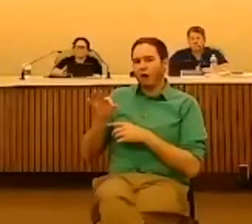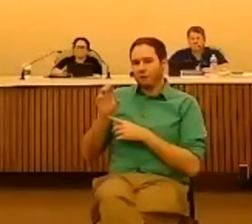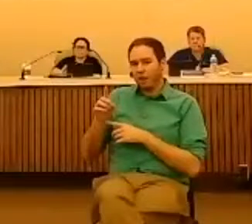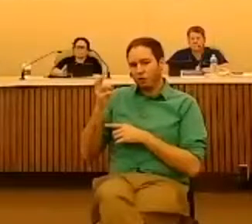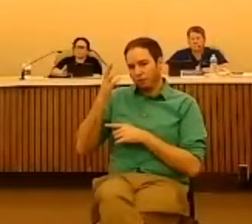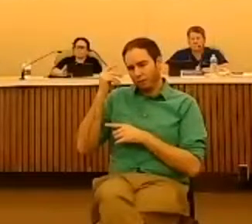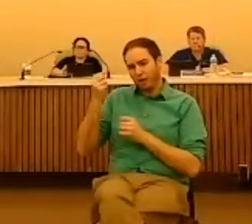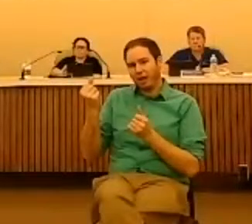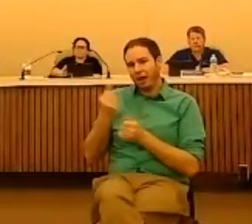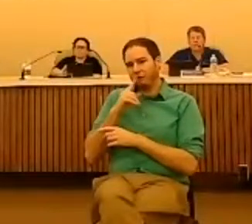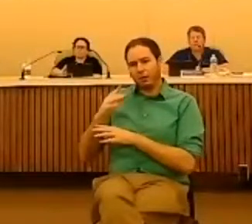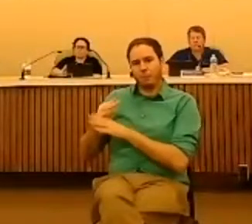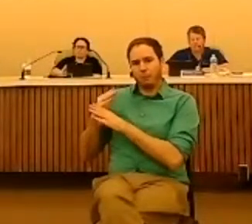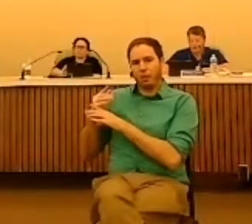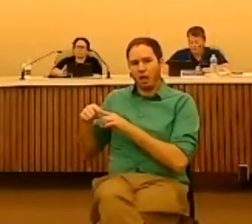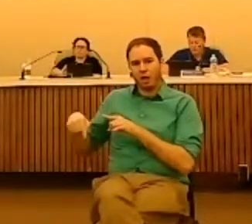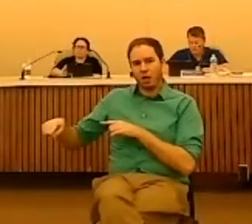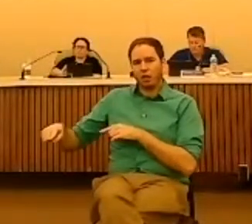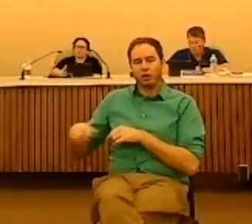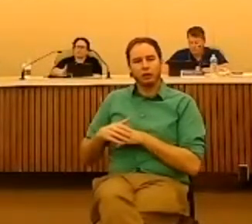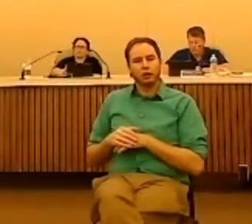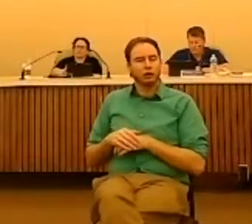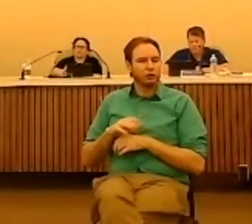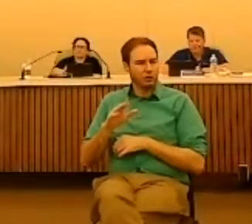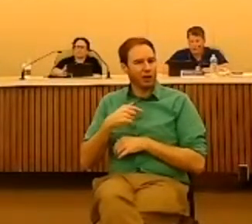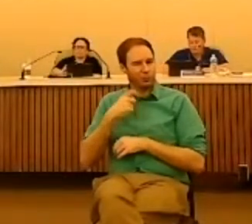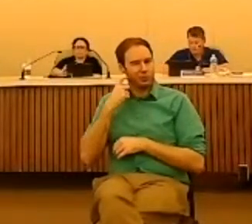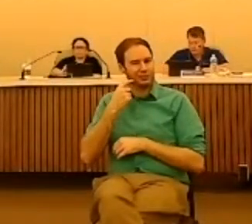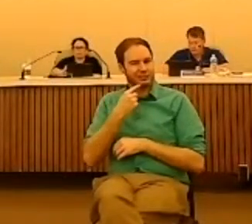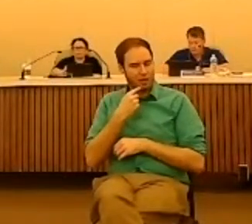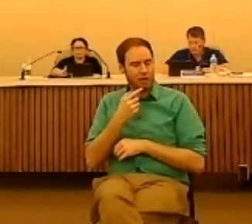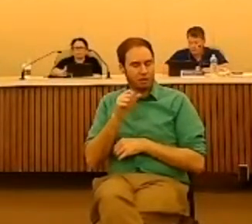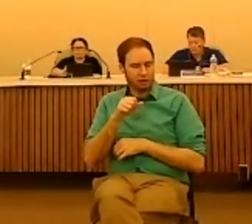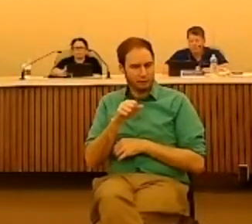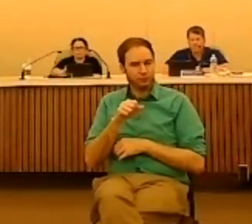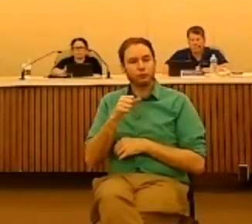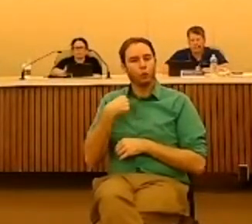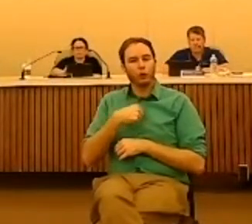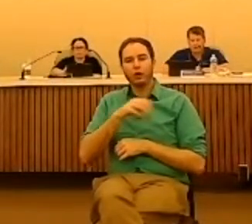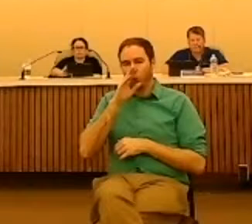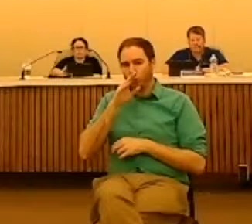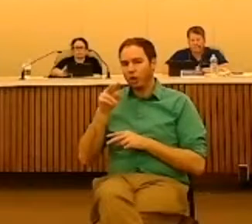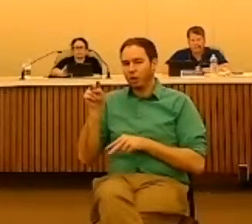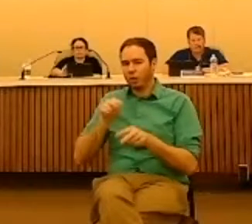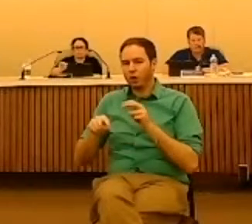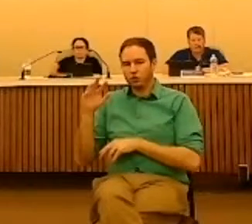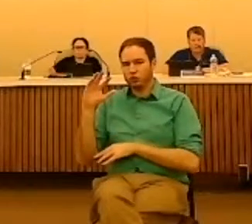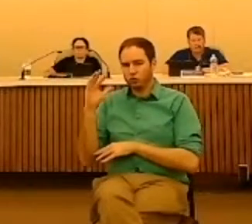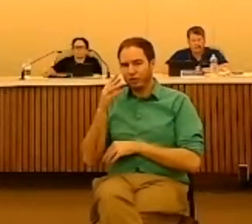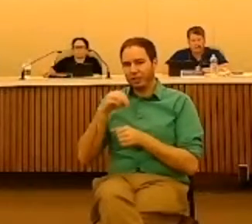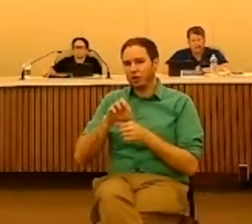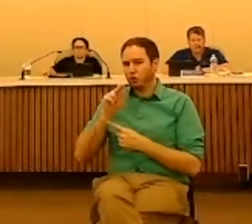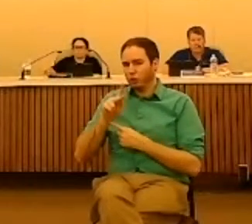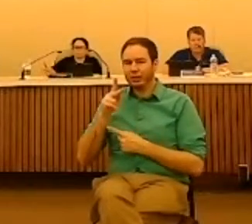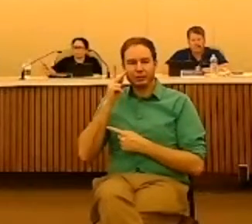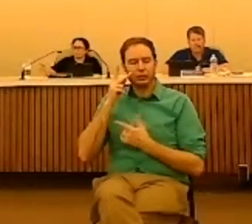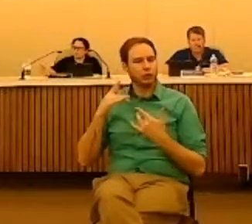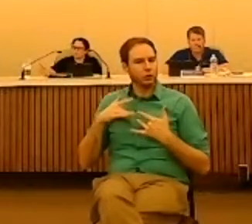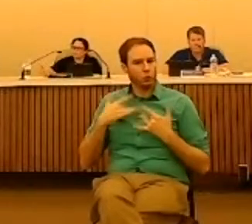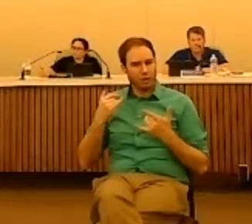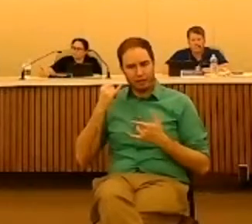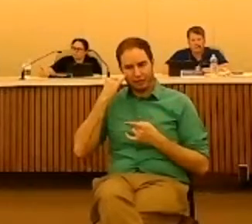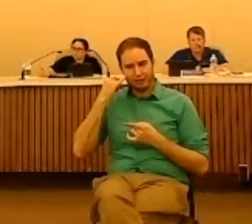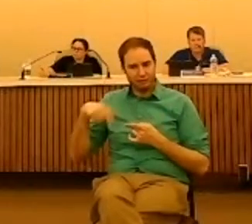because everything's plugged up in there. So I was just about to say, so we will take a look at the trees in the creek and to see